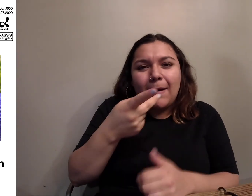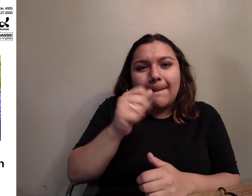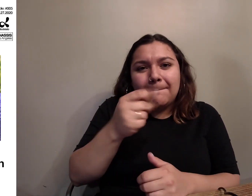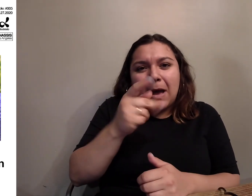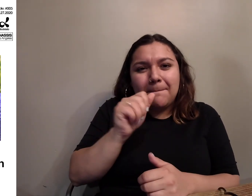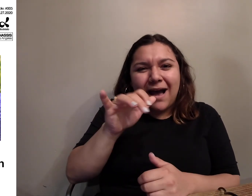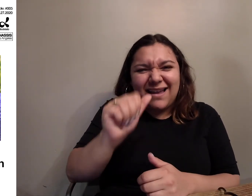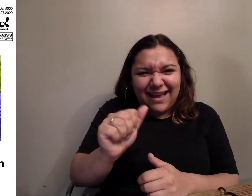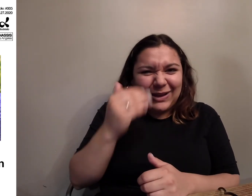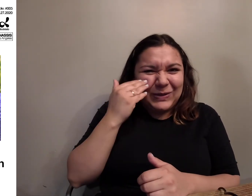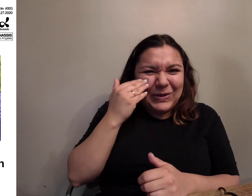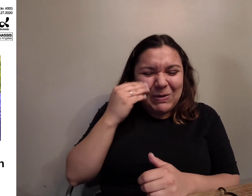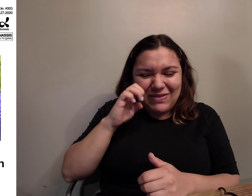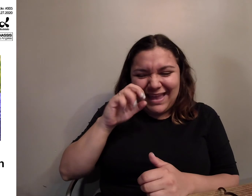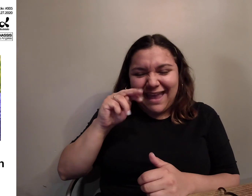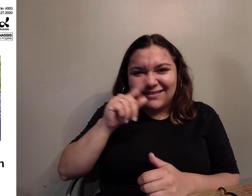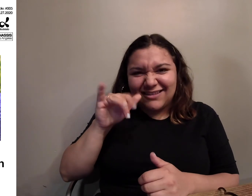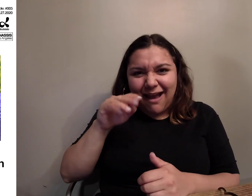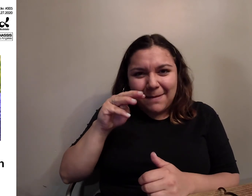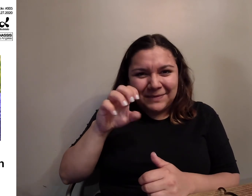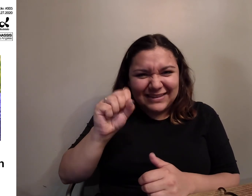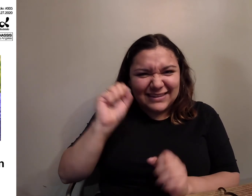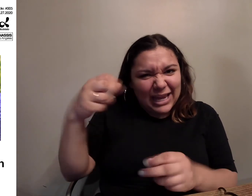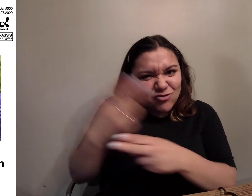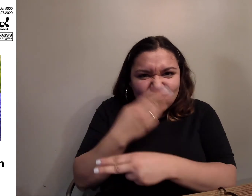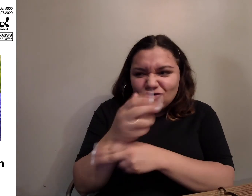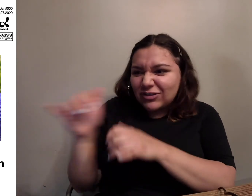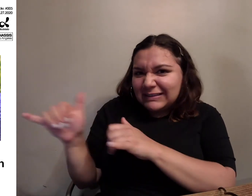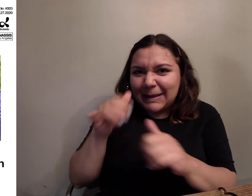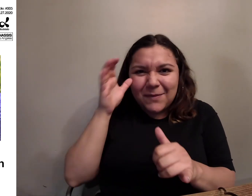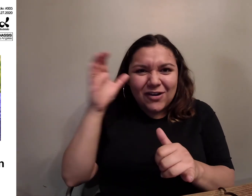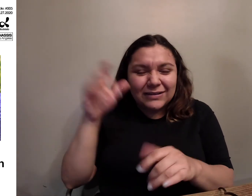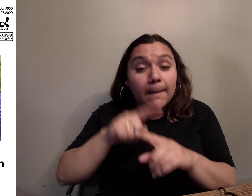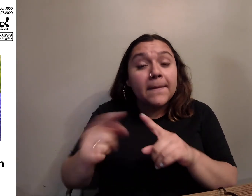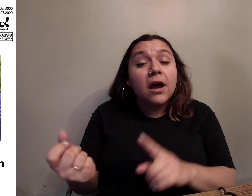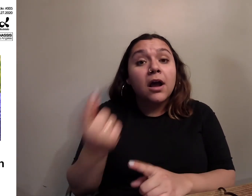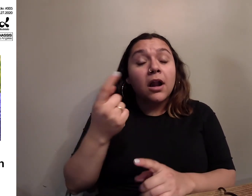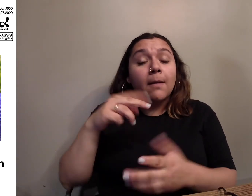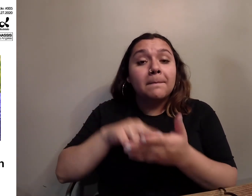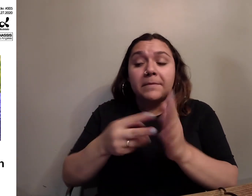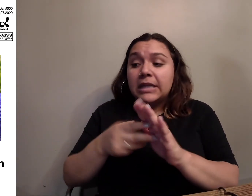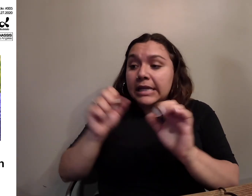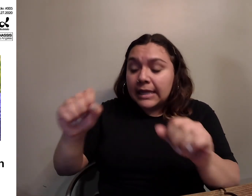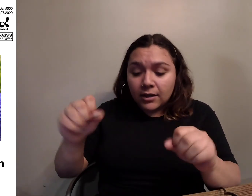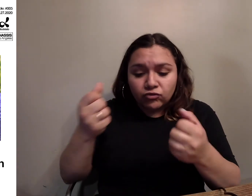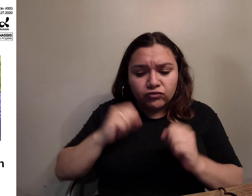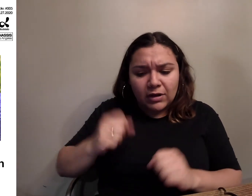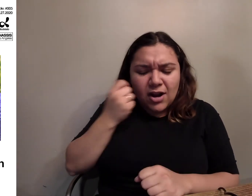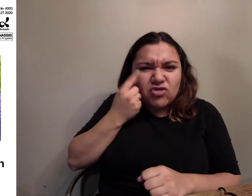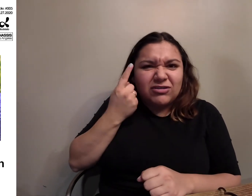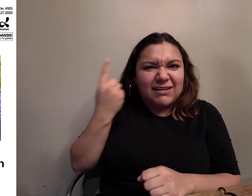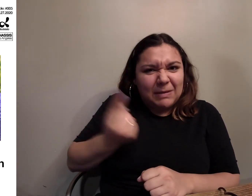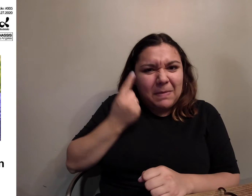it can be used for that. And meaning that it can help us make sense of something.